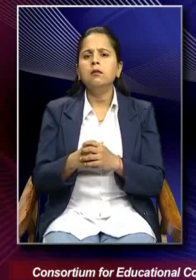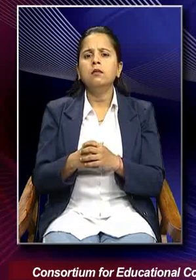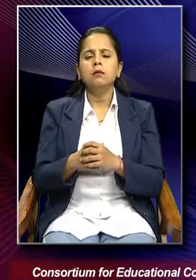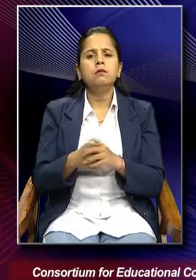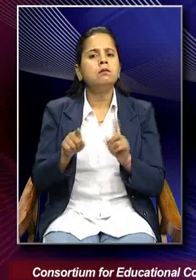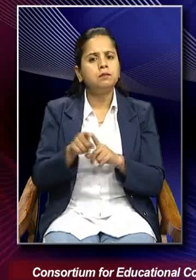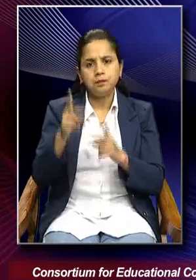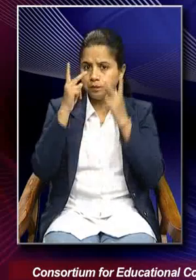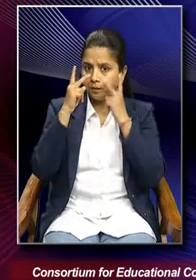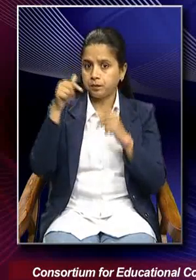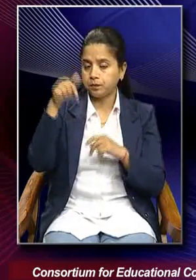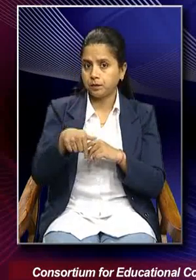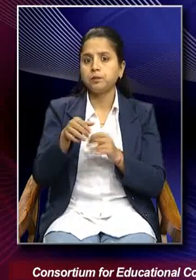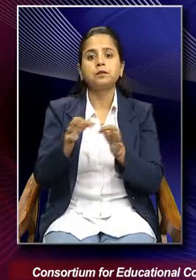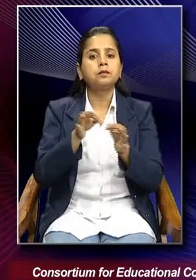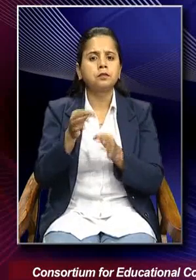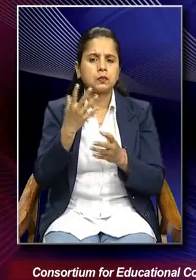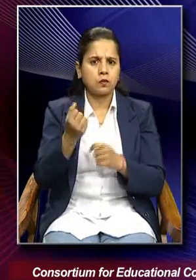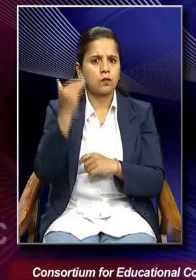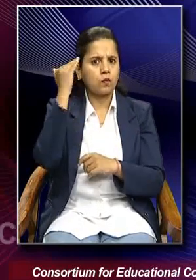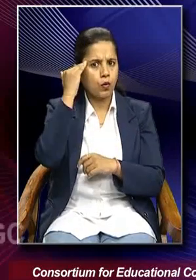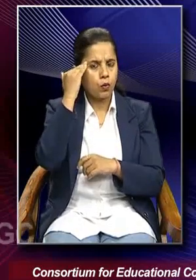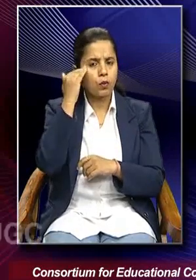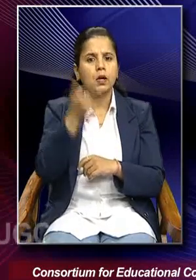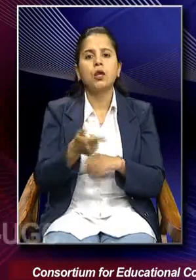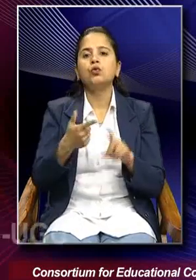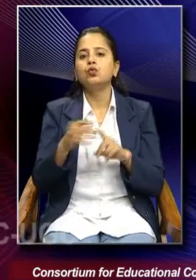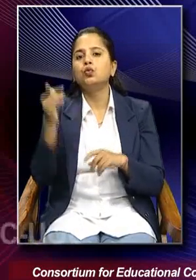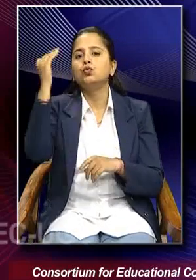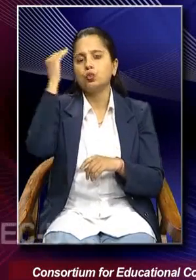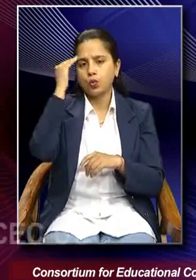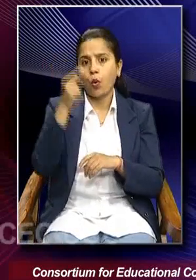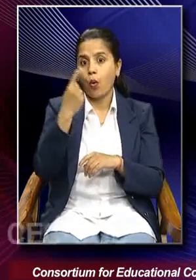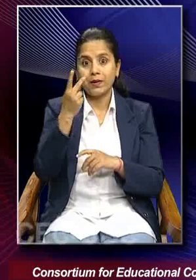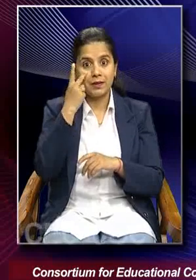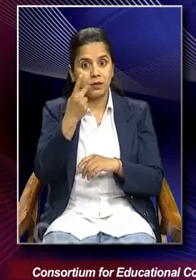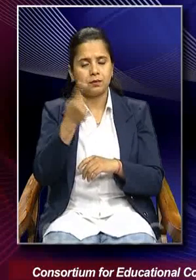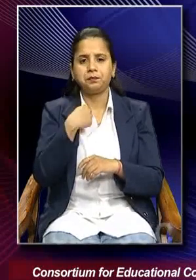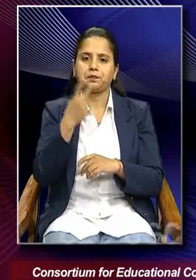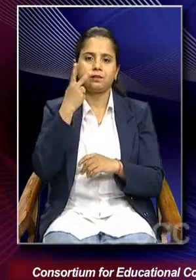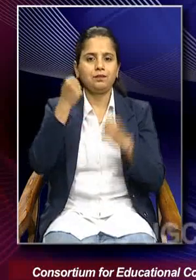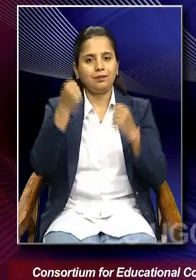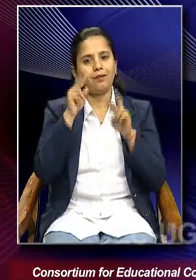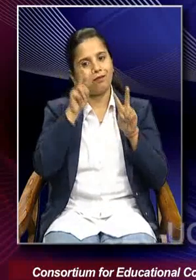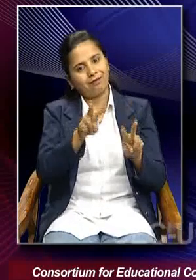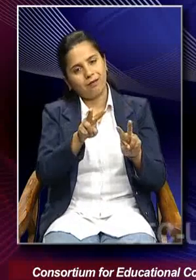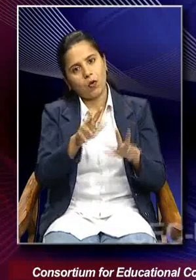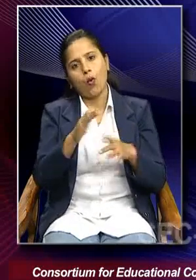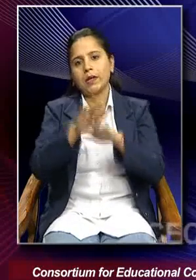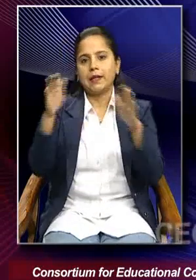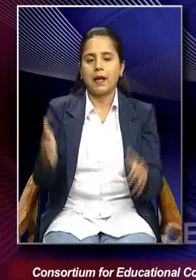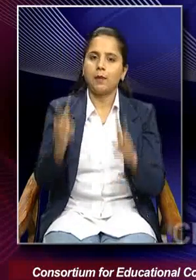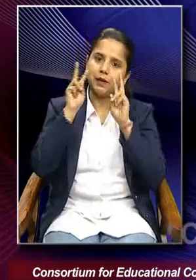So to see here means to know. It's not a mere seeing, like I'm seeing a chair or I'm seeing a